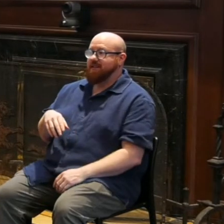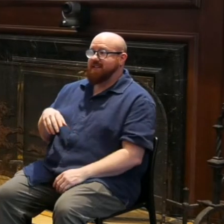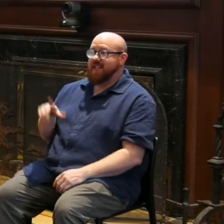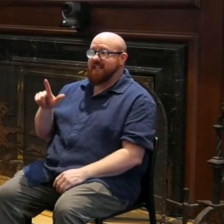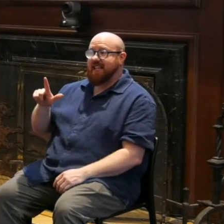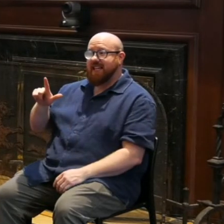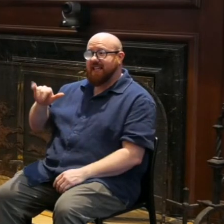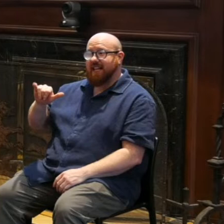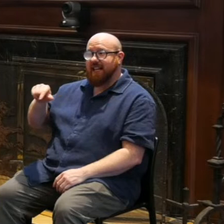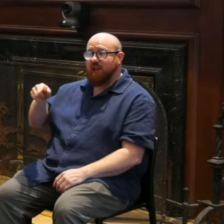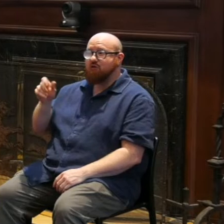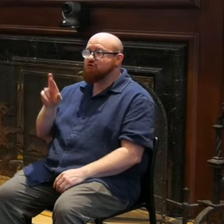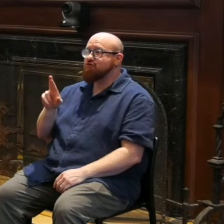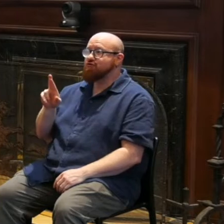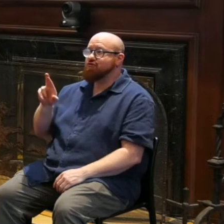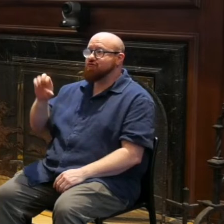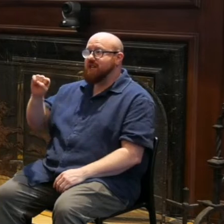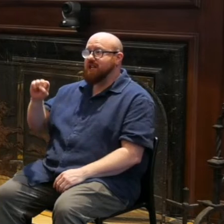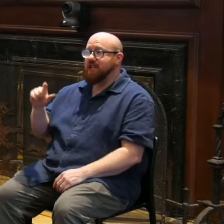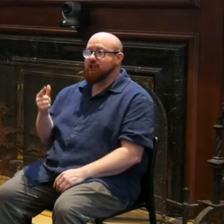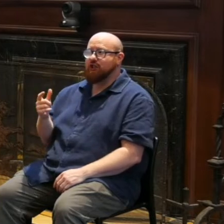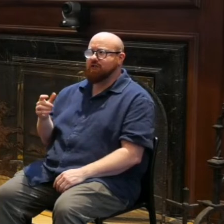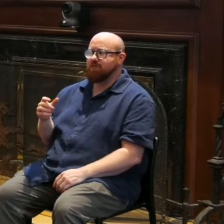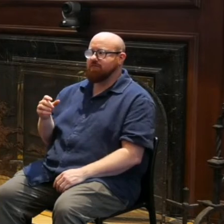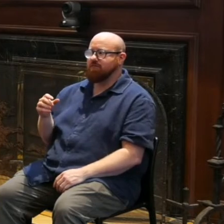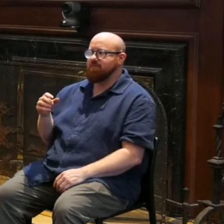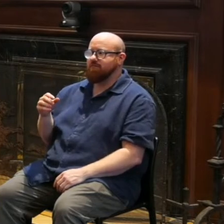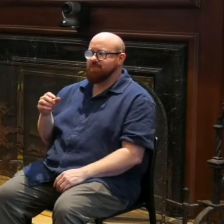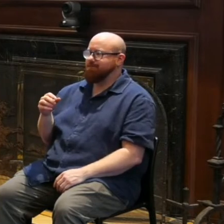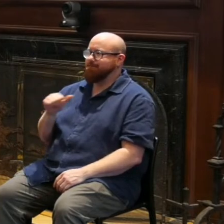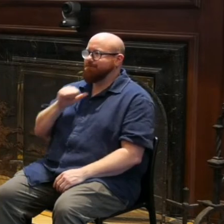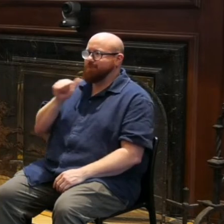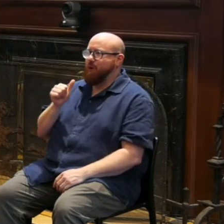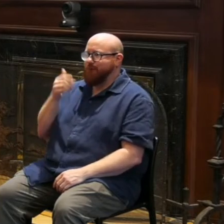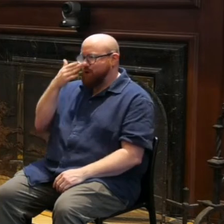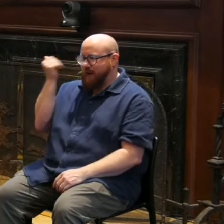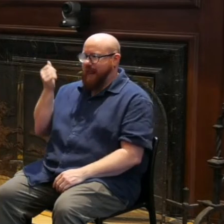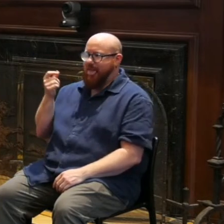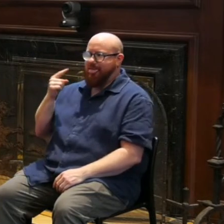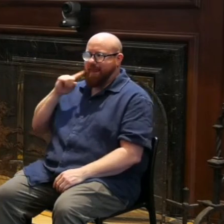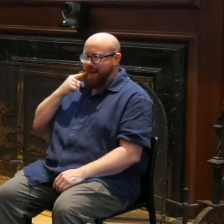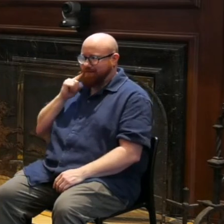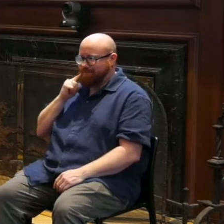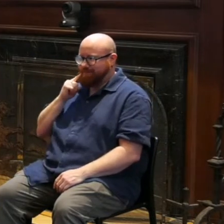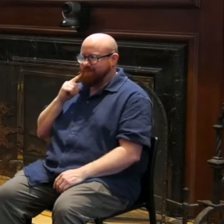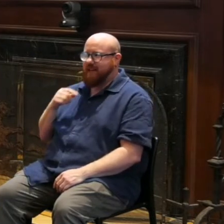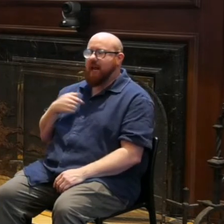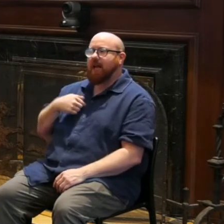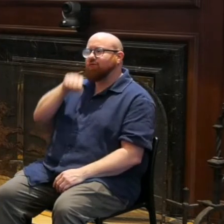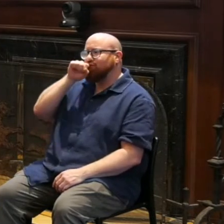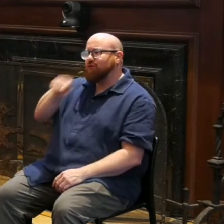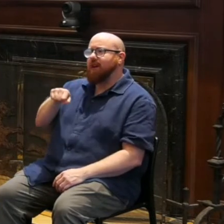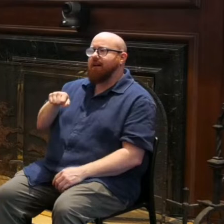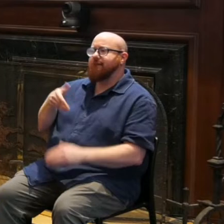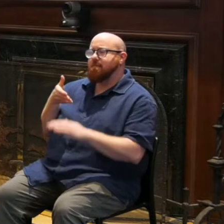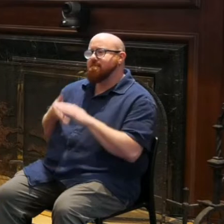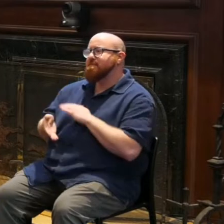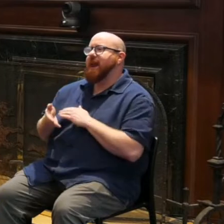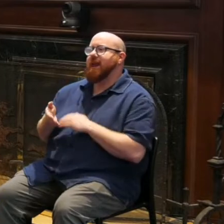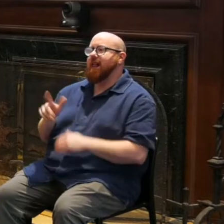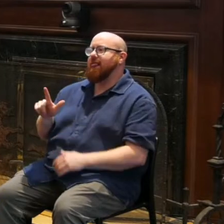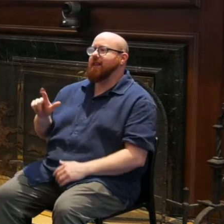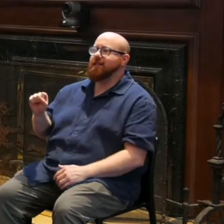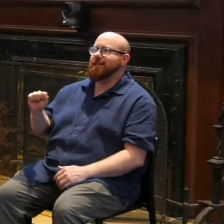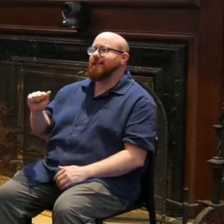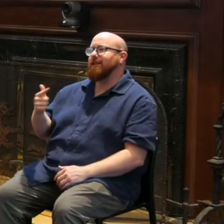yes. Let's not forget the licorice. I loved baked lasagna and fried chicken and vanilla milkshakes